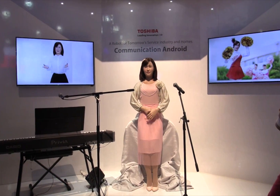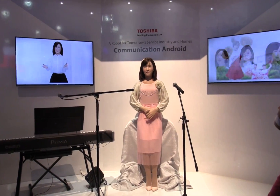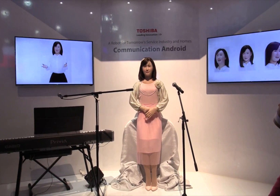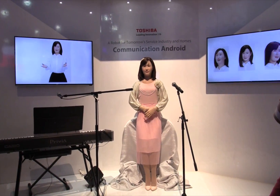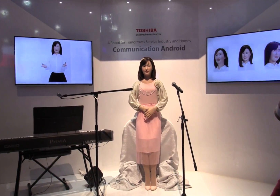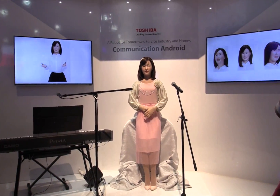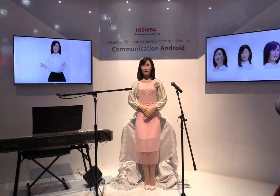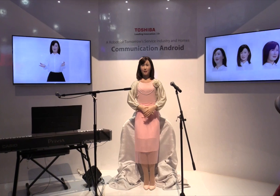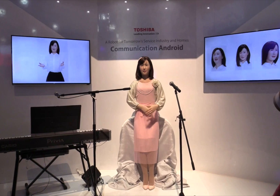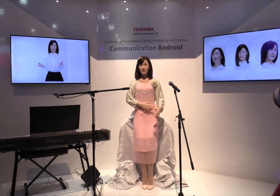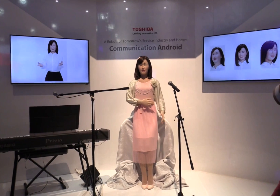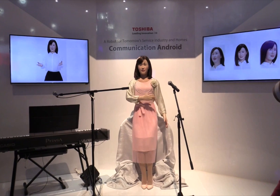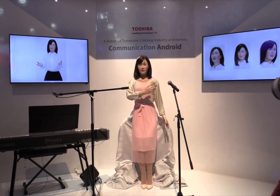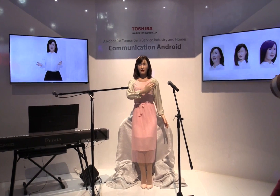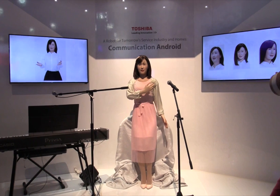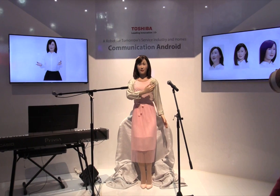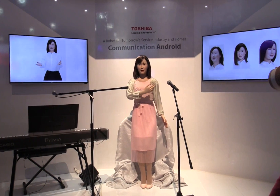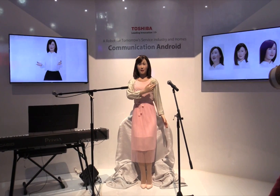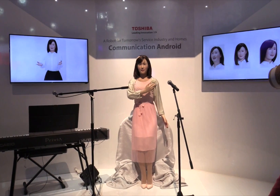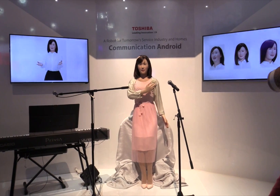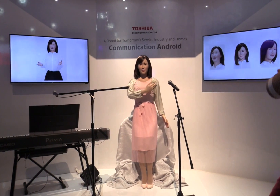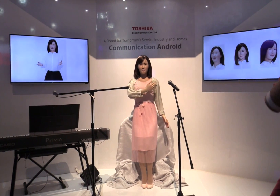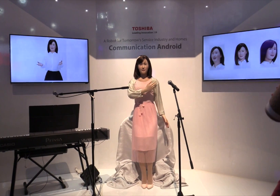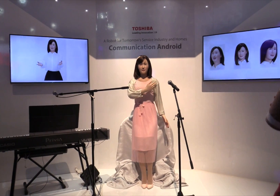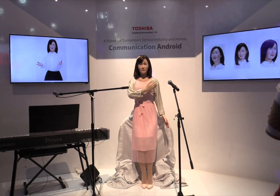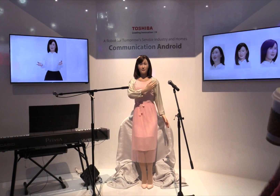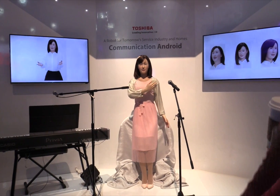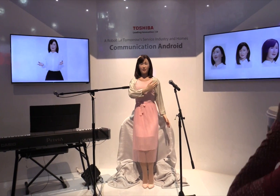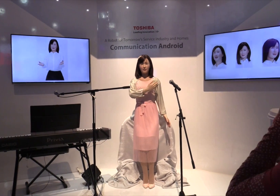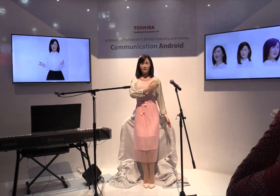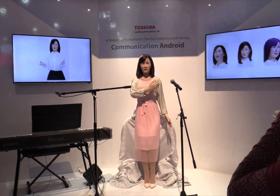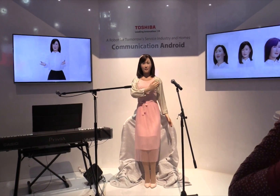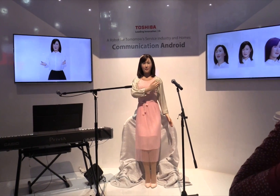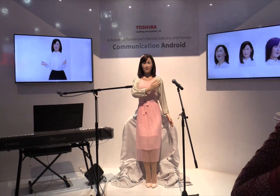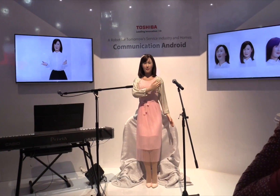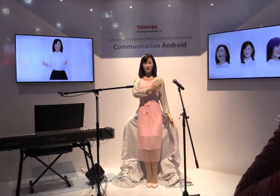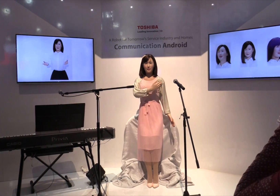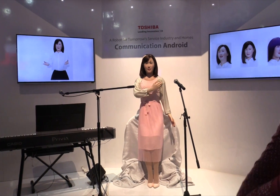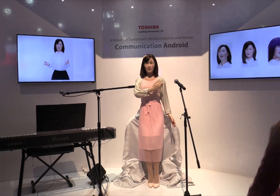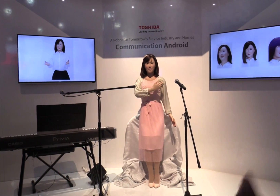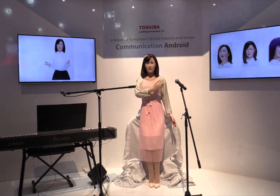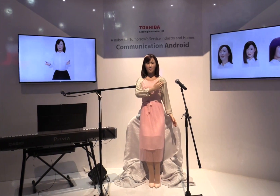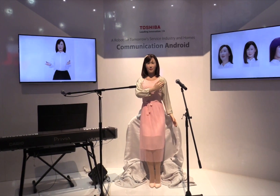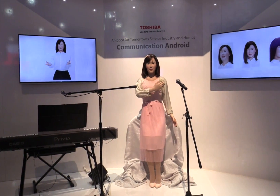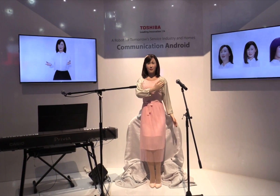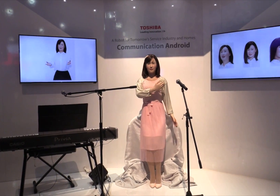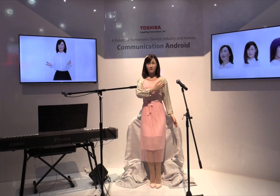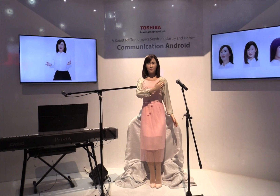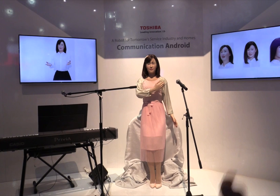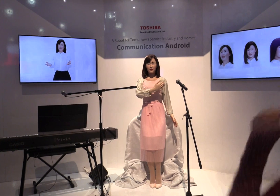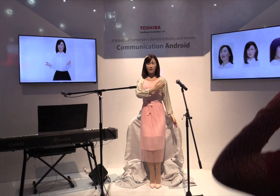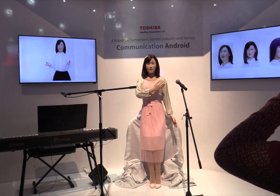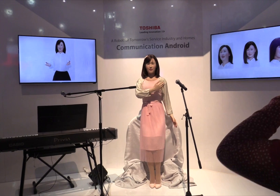I will be very happy if people come and hide in the room, feel